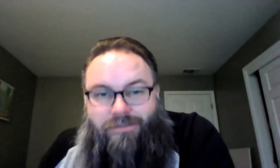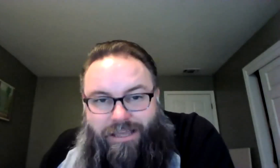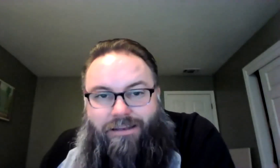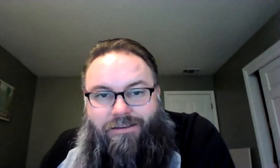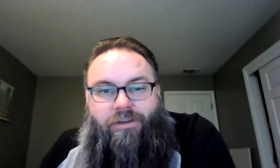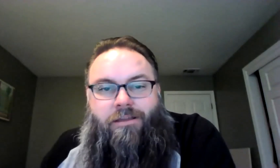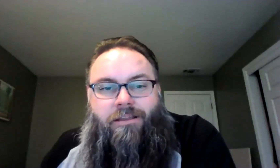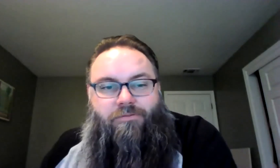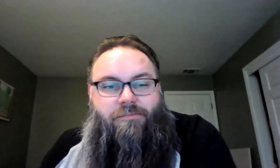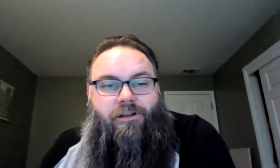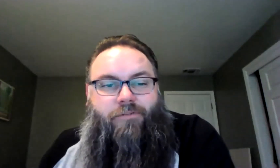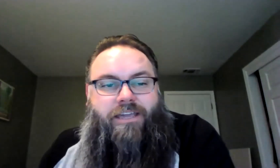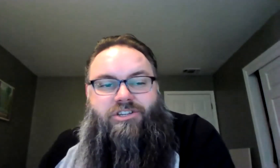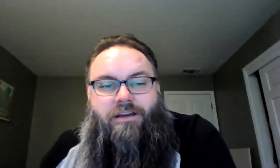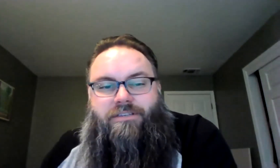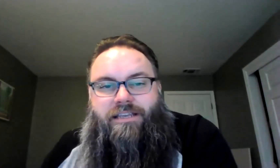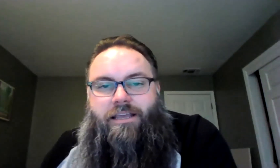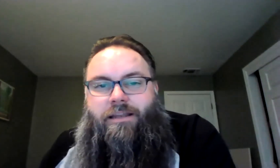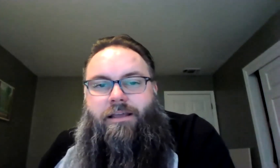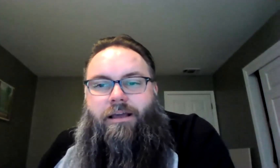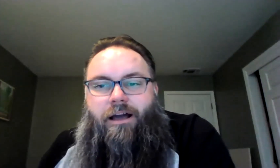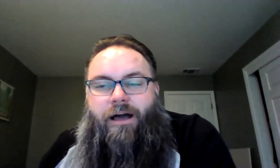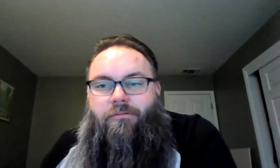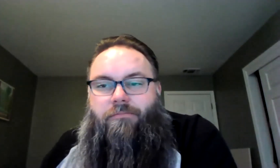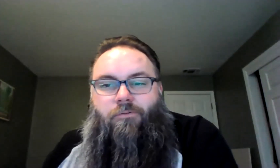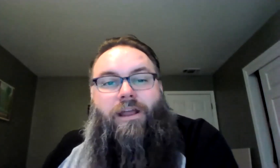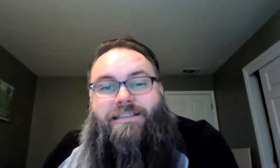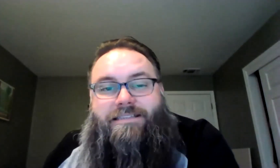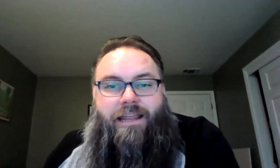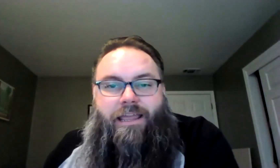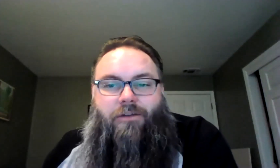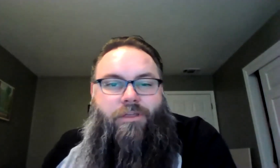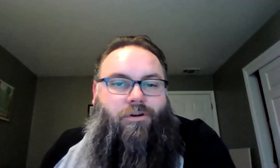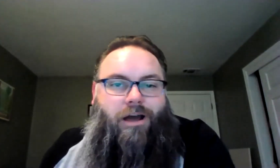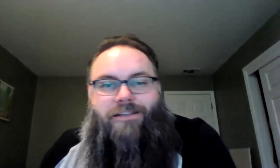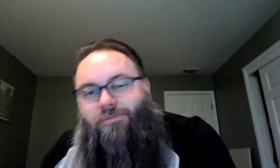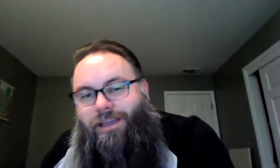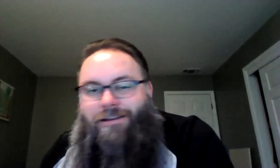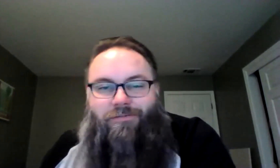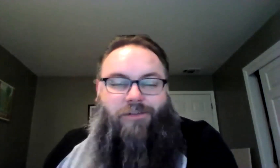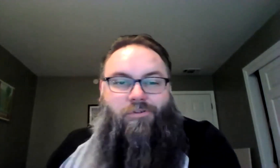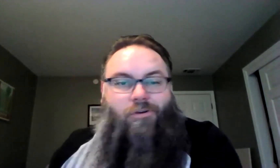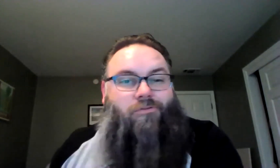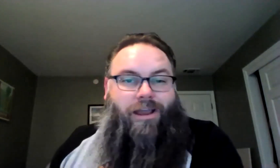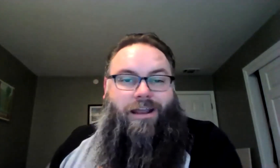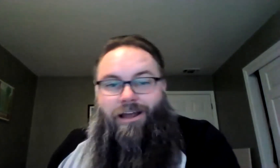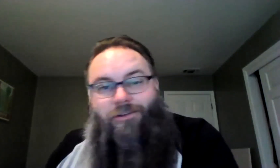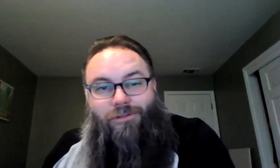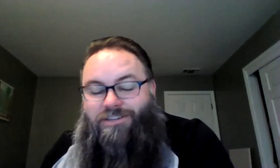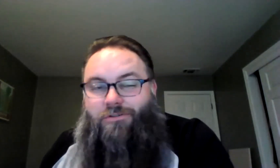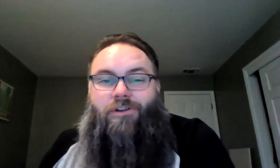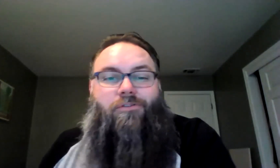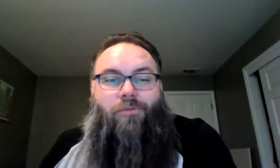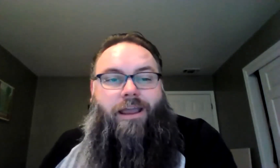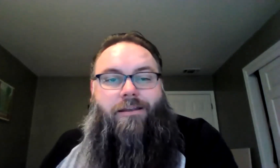discussion about that. There was some clarification that was needed about rate setting and whether or not it's okay to develop your own rate and